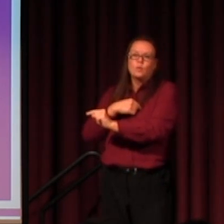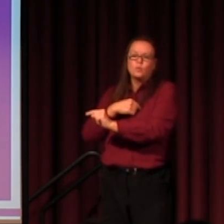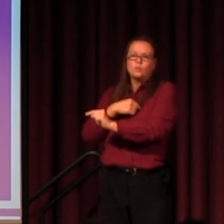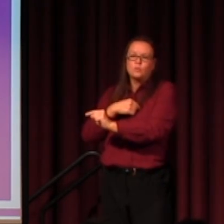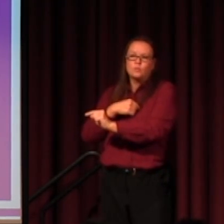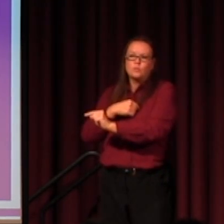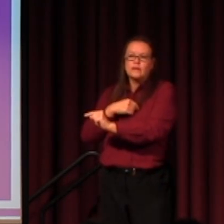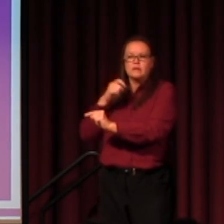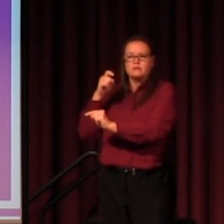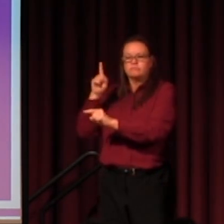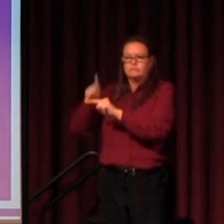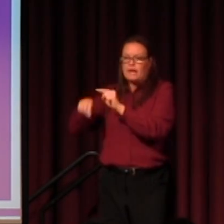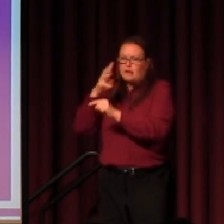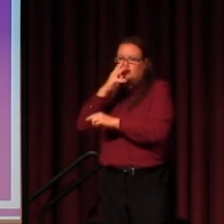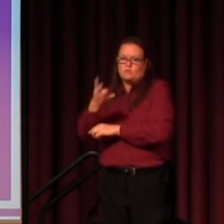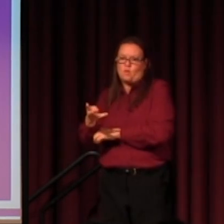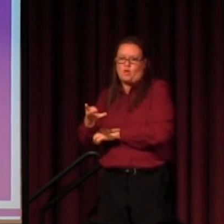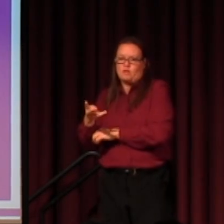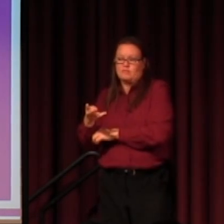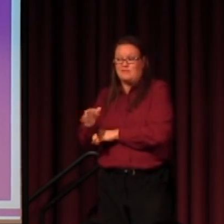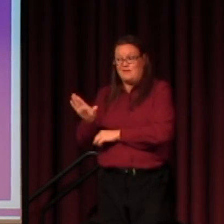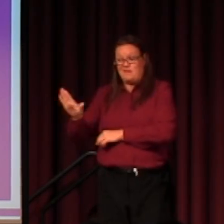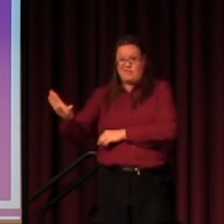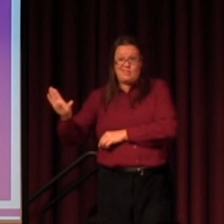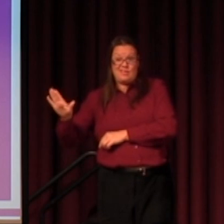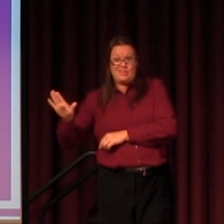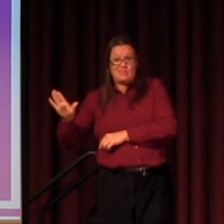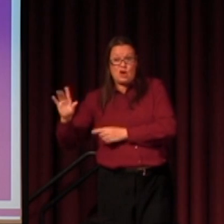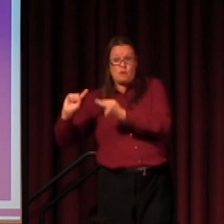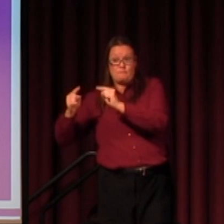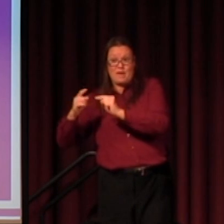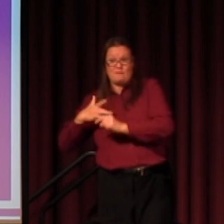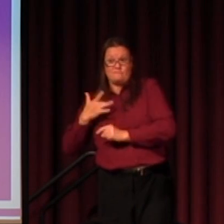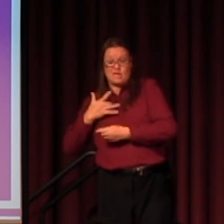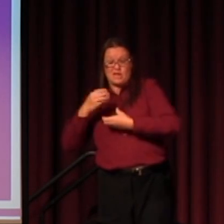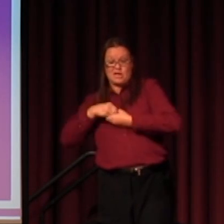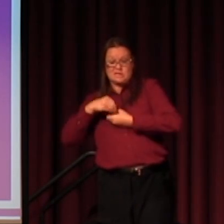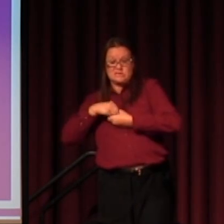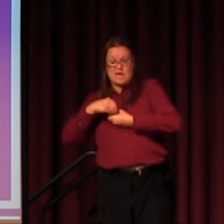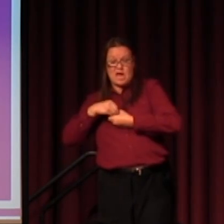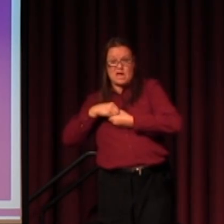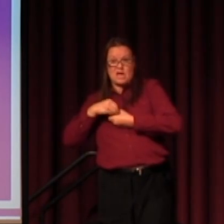up, but we can't ignore the pain.